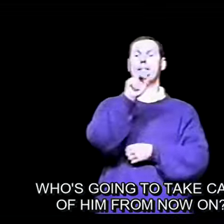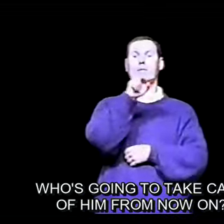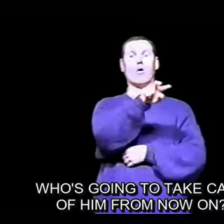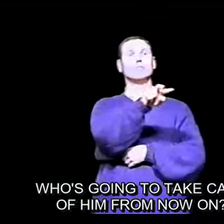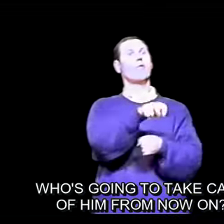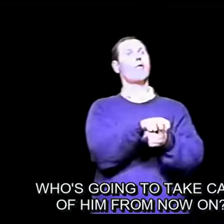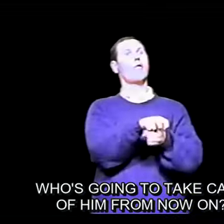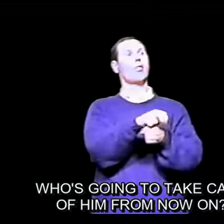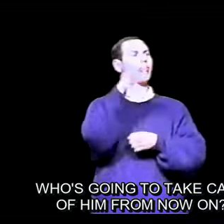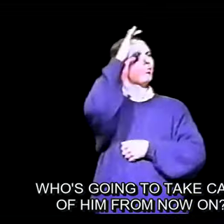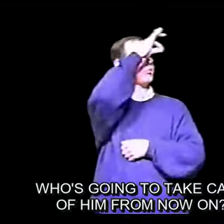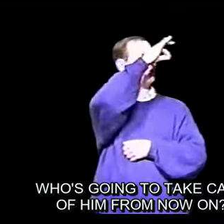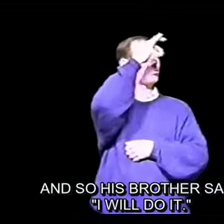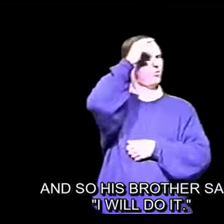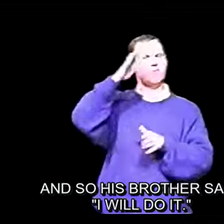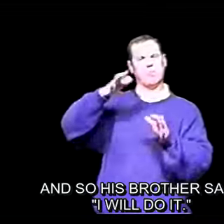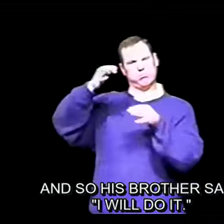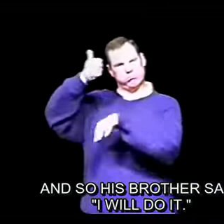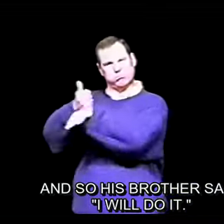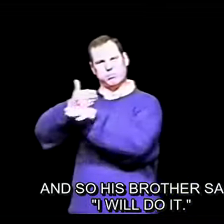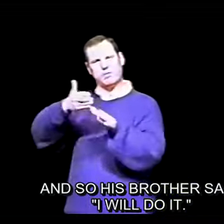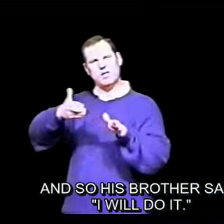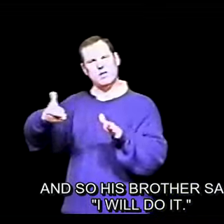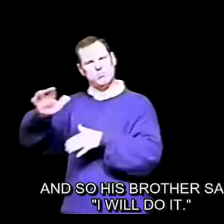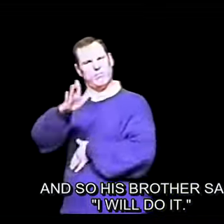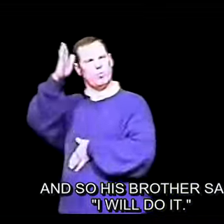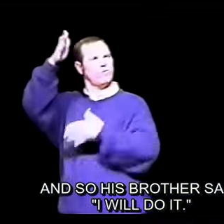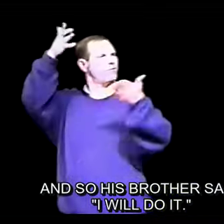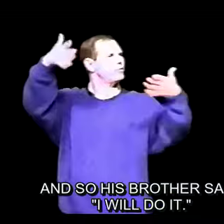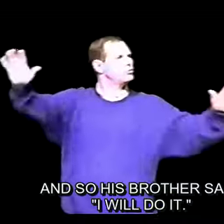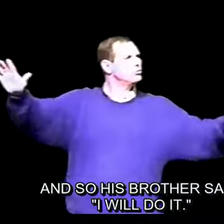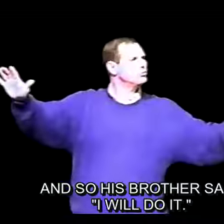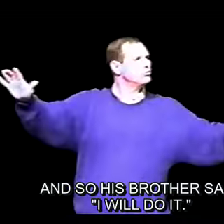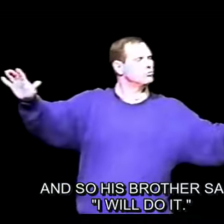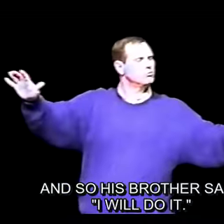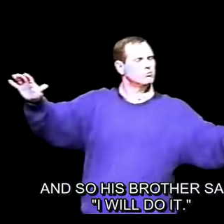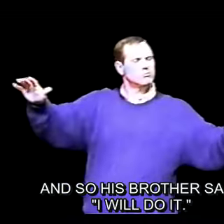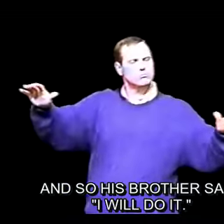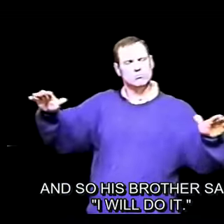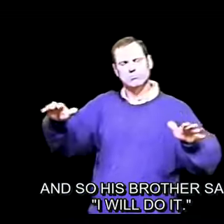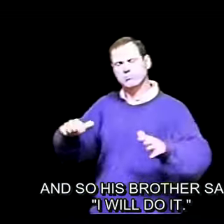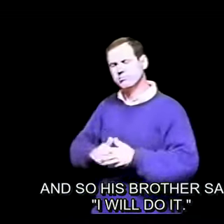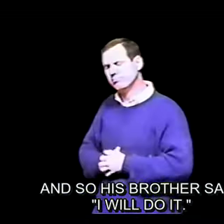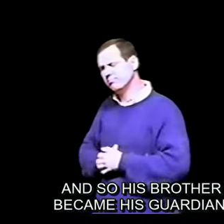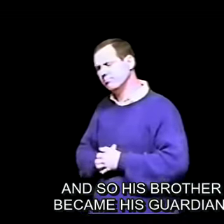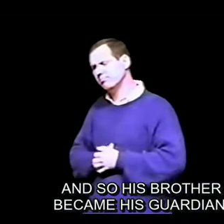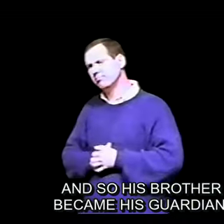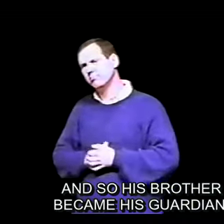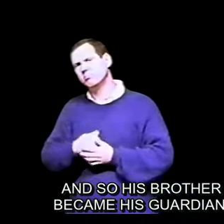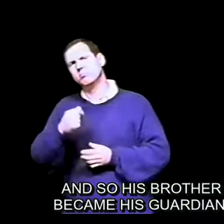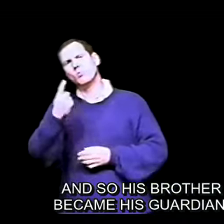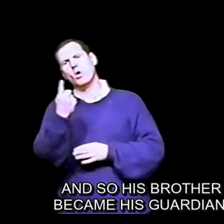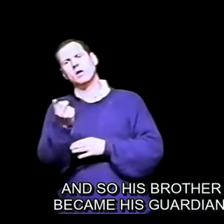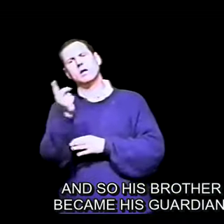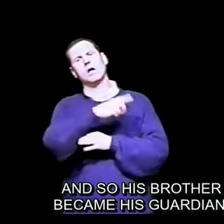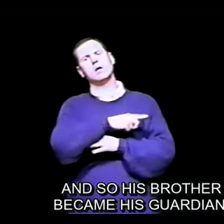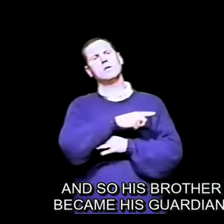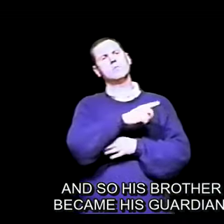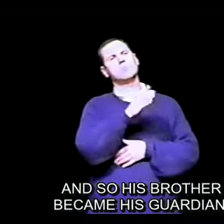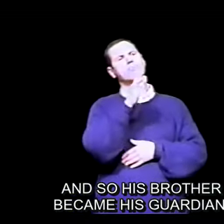on? And so his brother said, I will do it. And so his brother became his